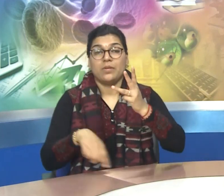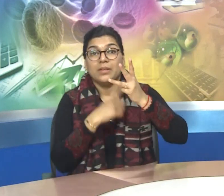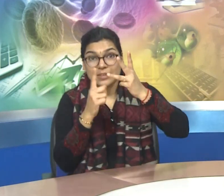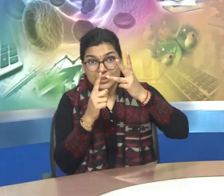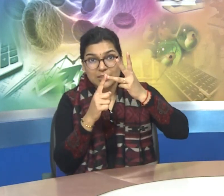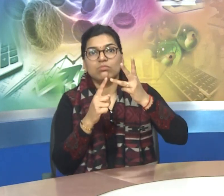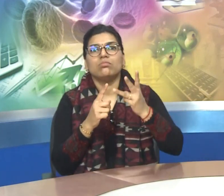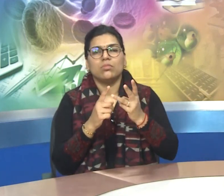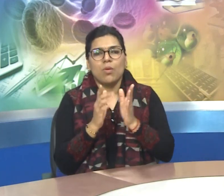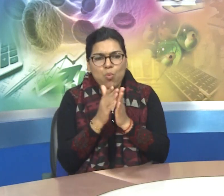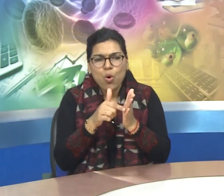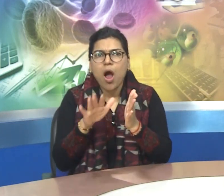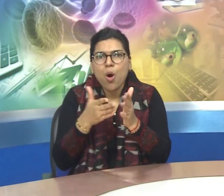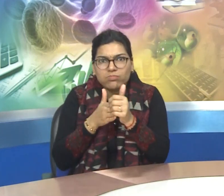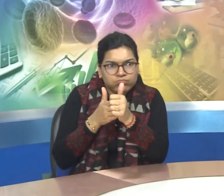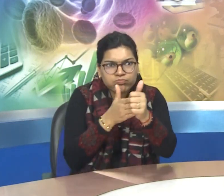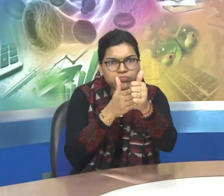And third one is guidebooks.